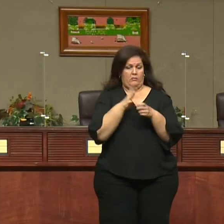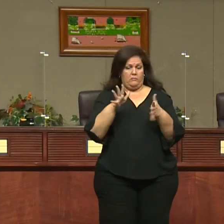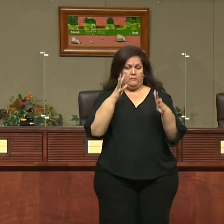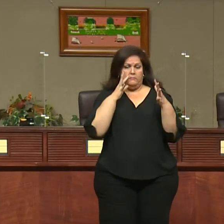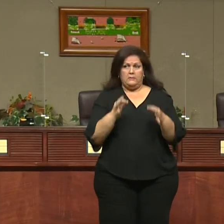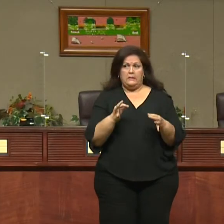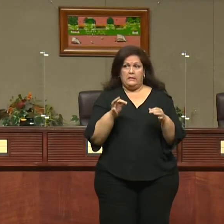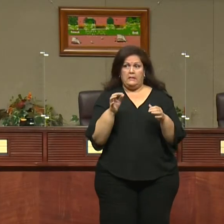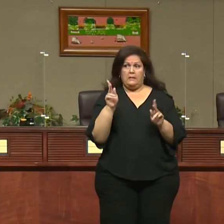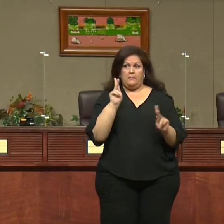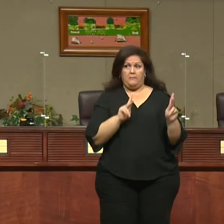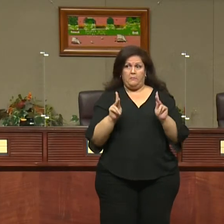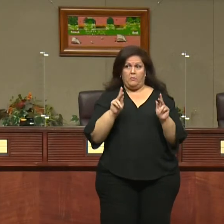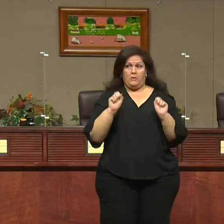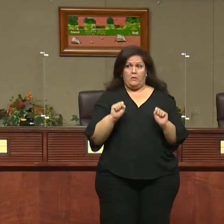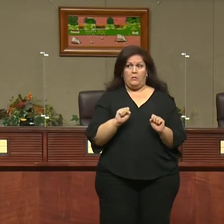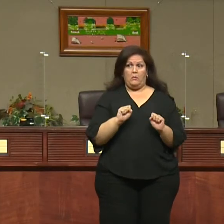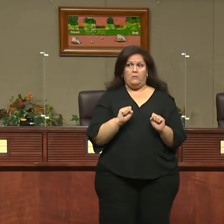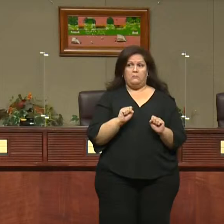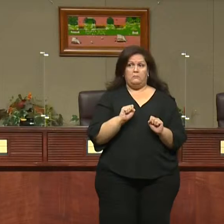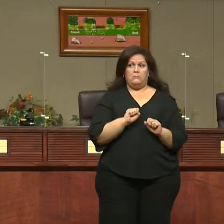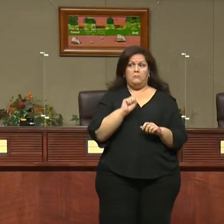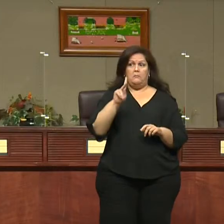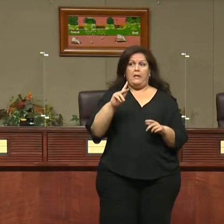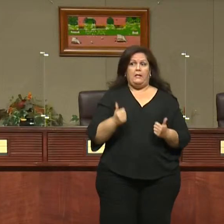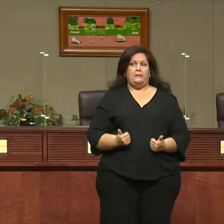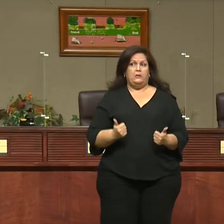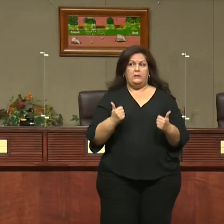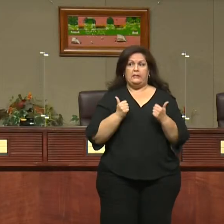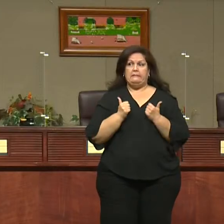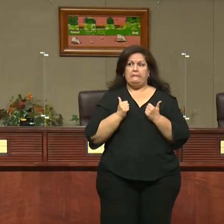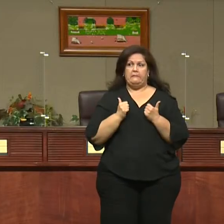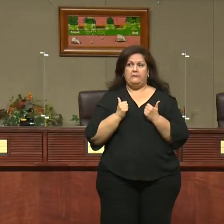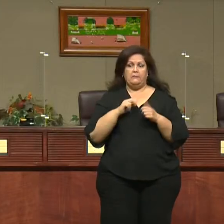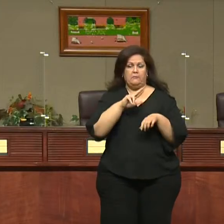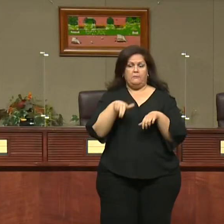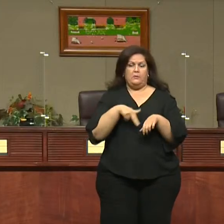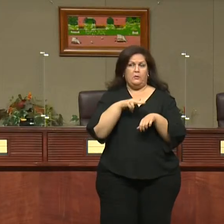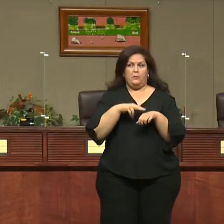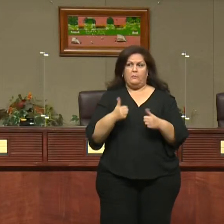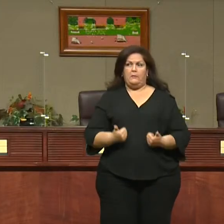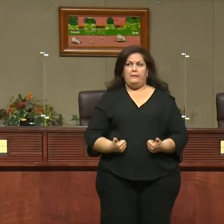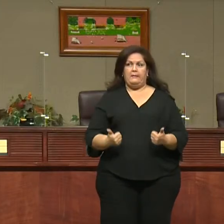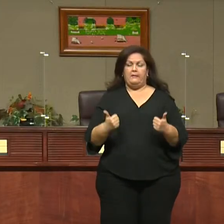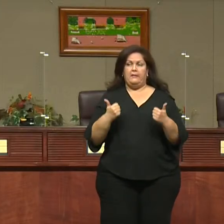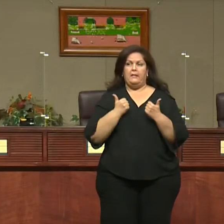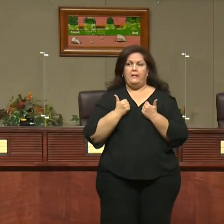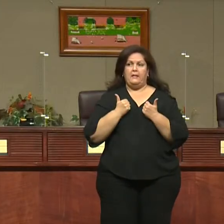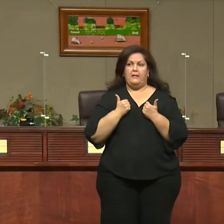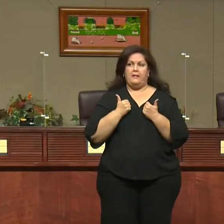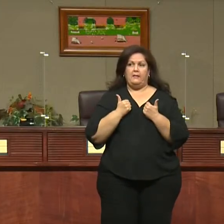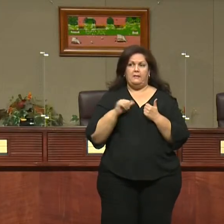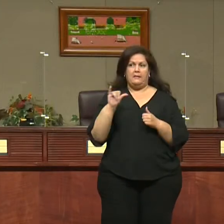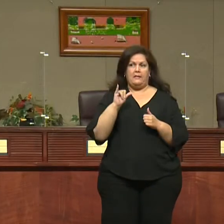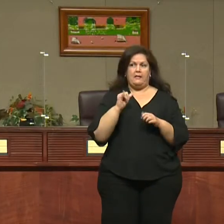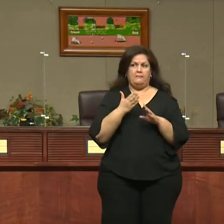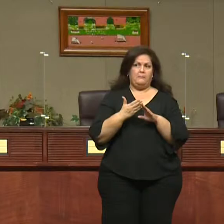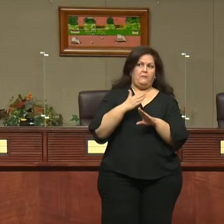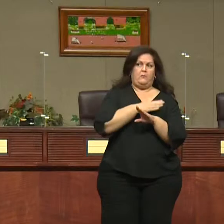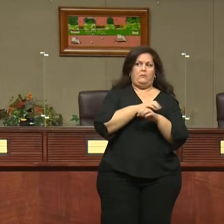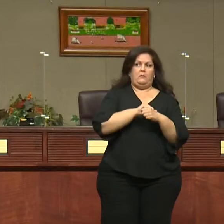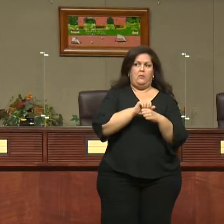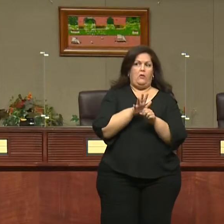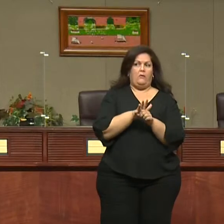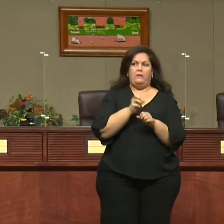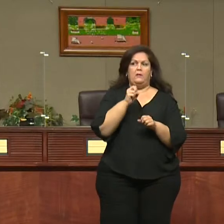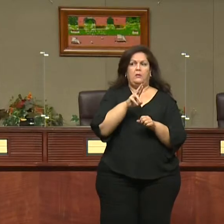people can go back to living their normal lives as they did pre-pandemic,